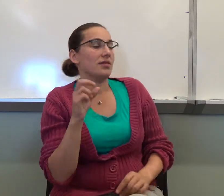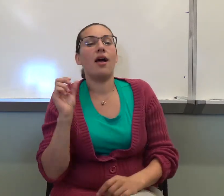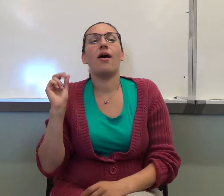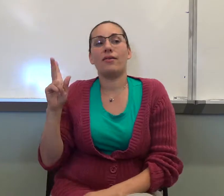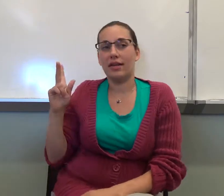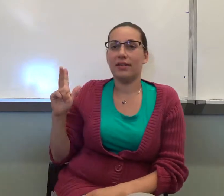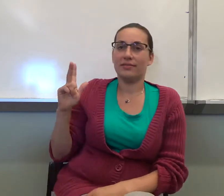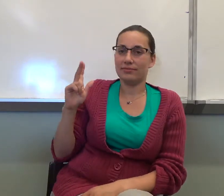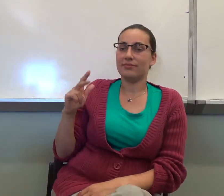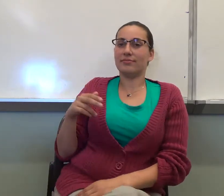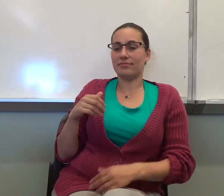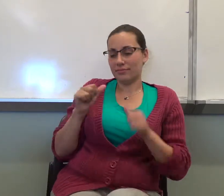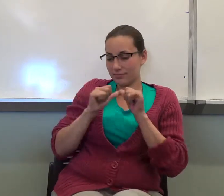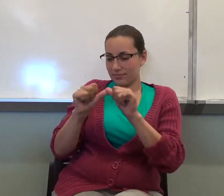So let's get an M box going.